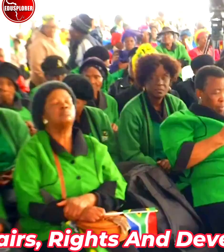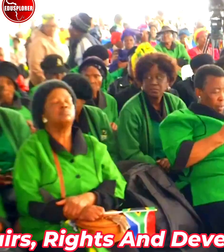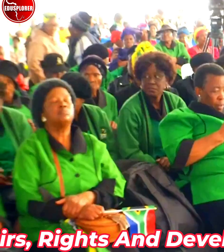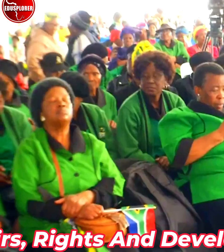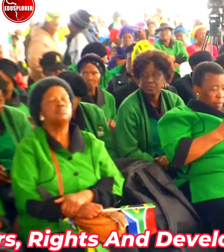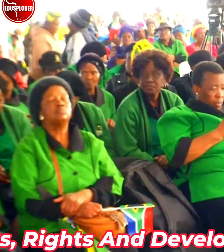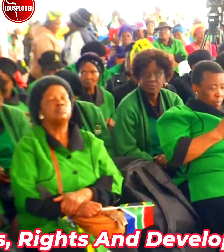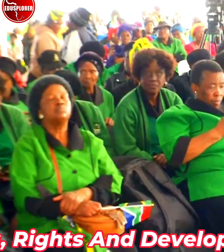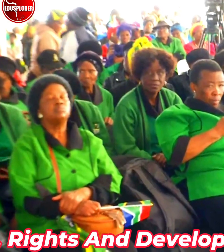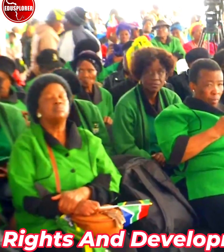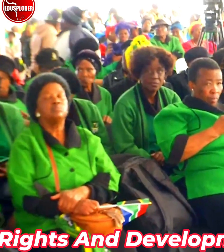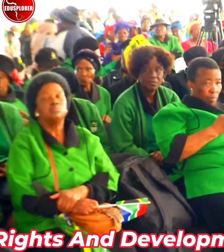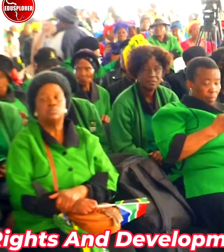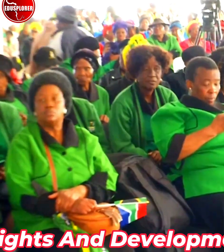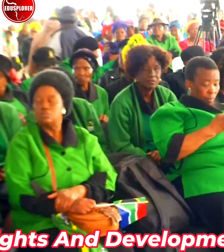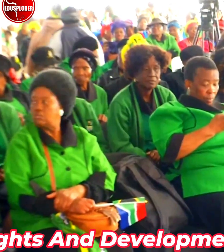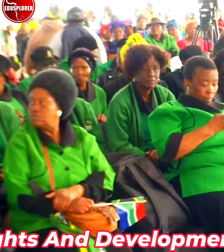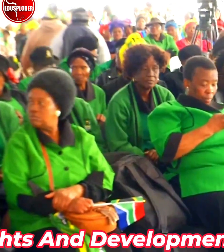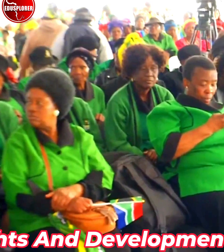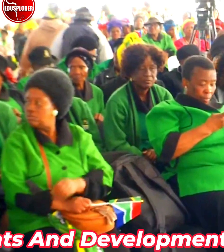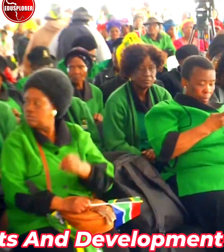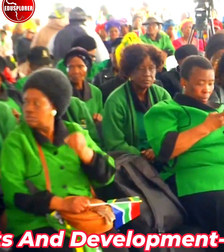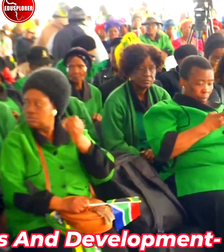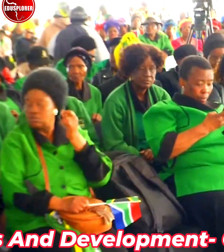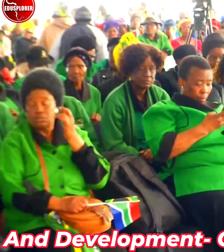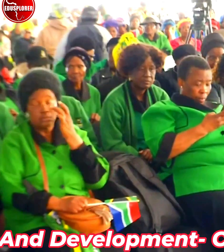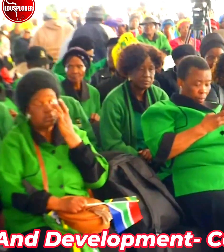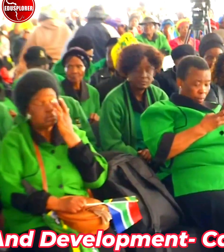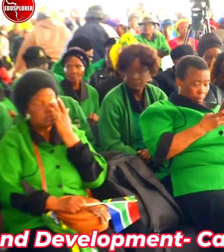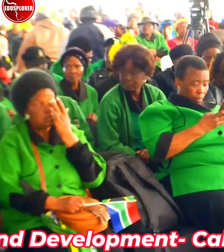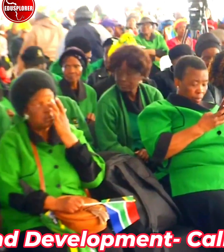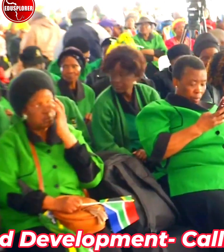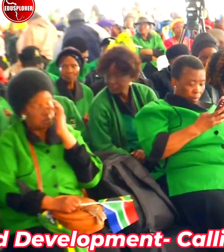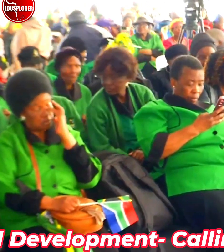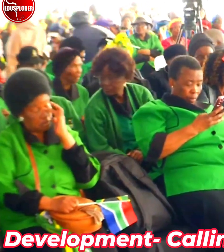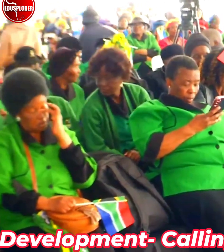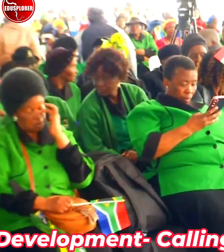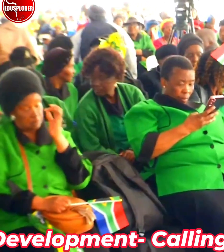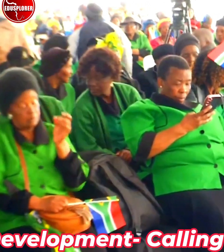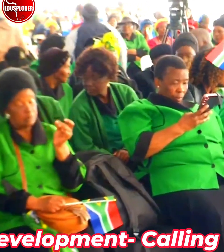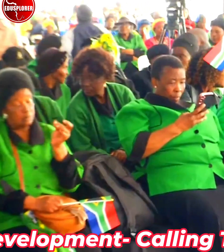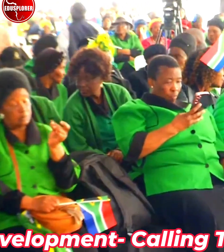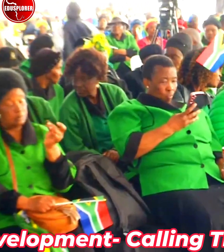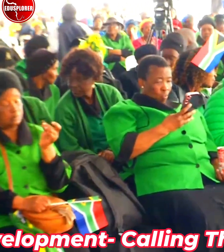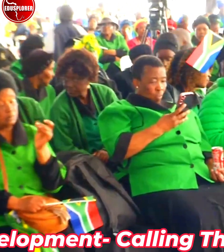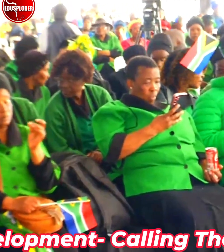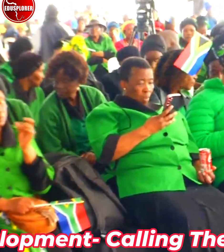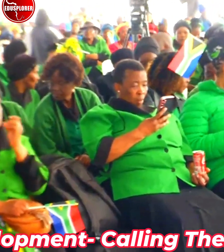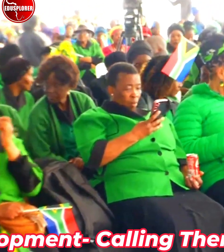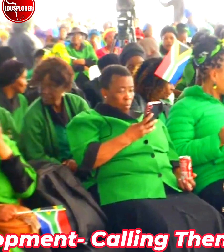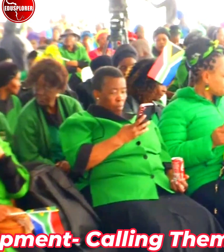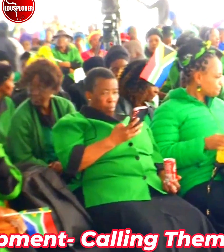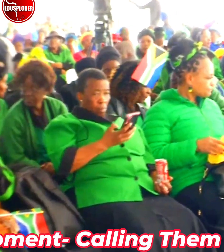area where we say there must be equal pay for equal work, and women can